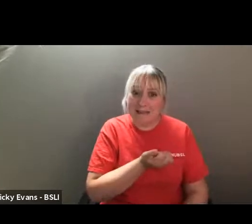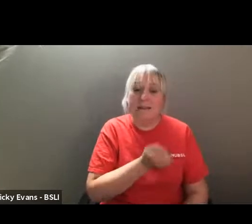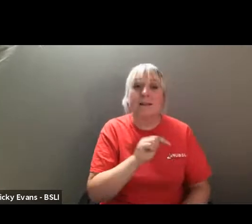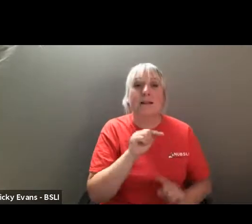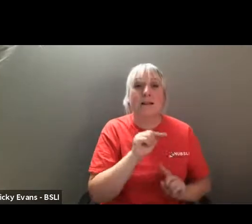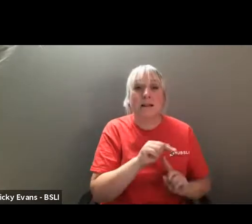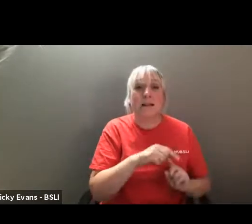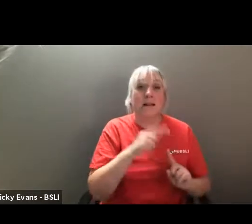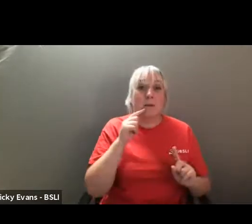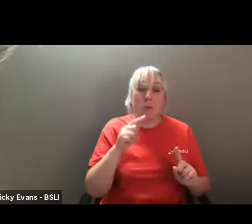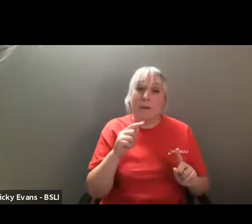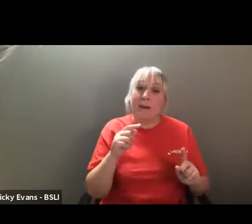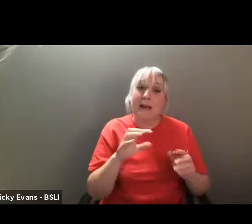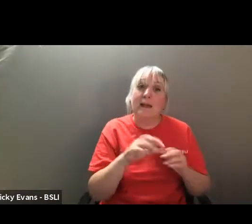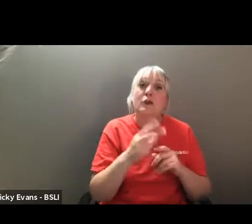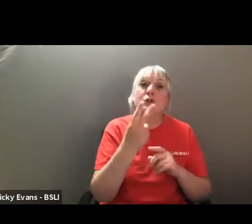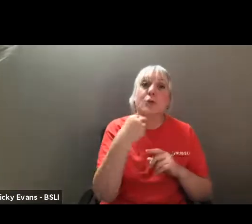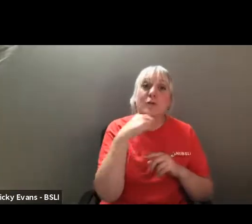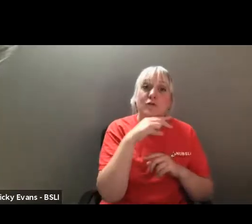be